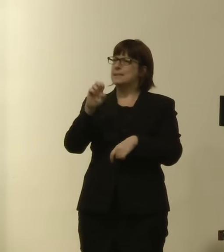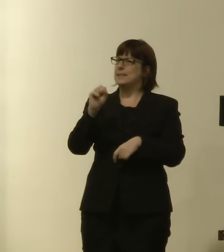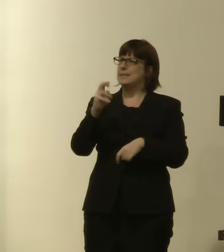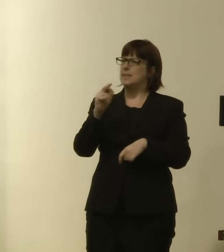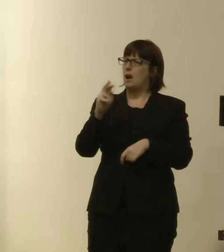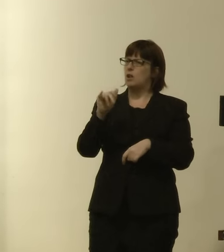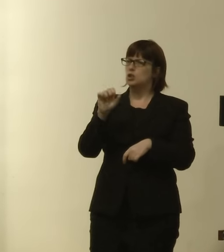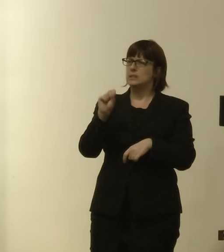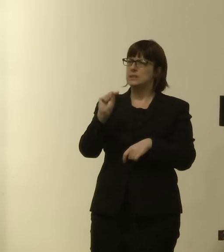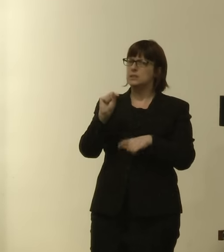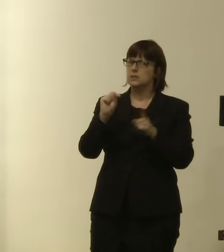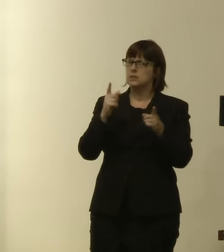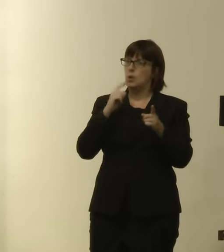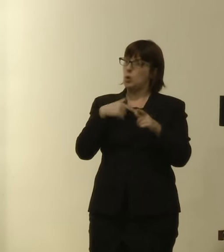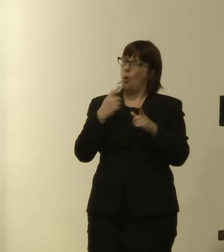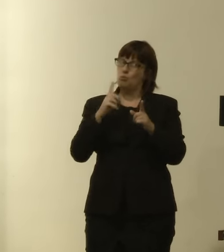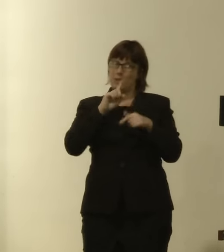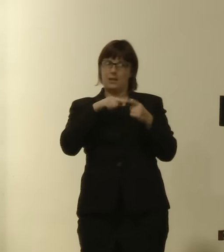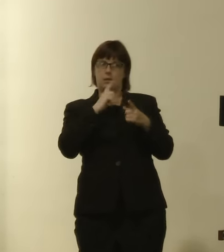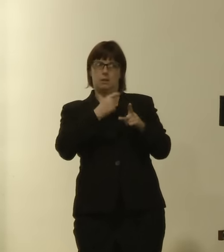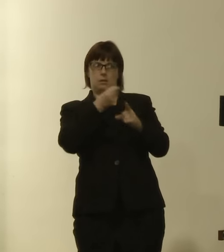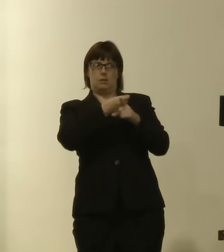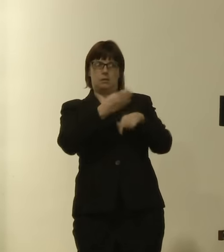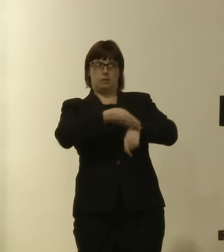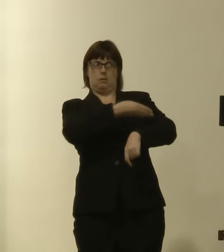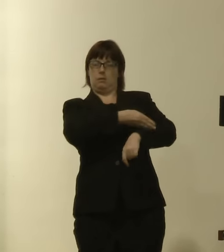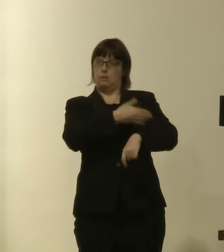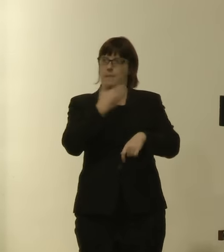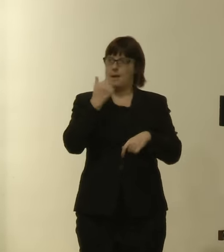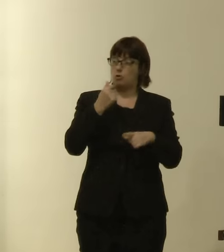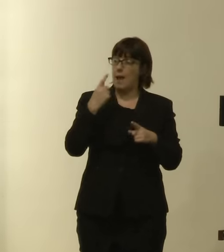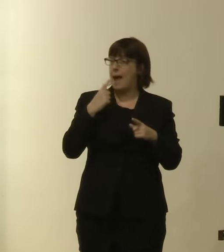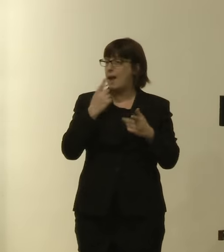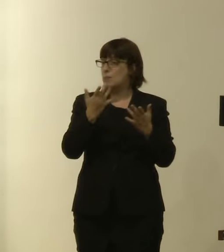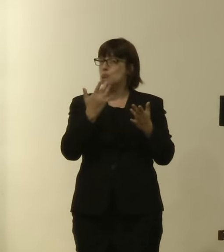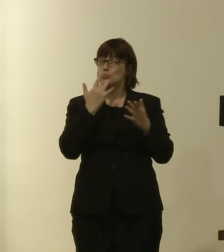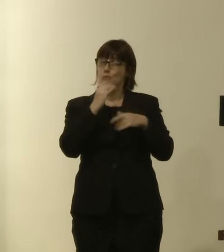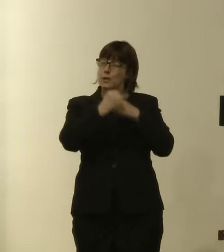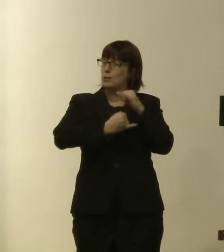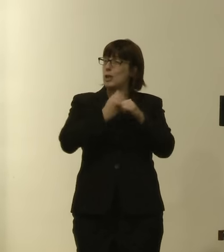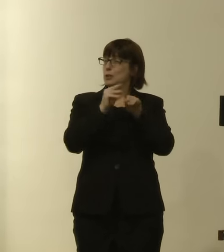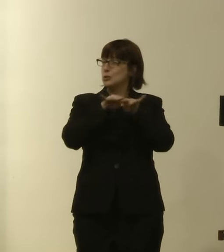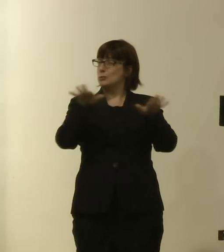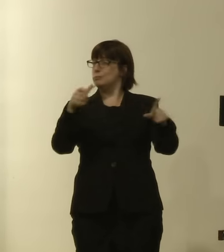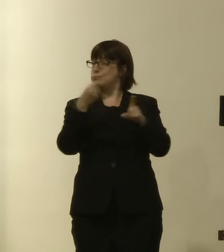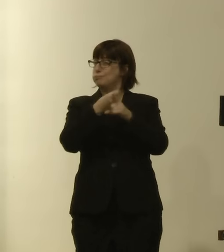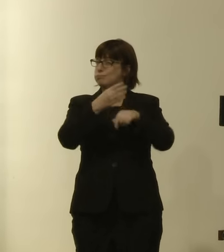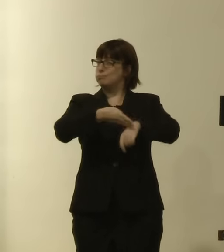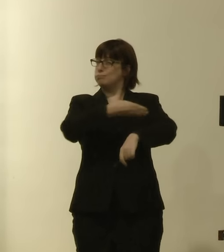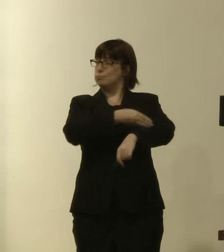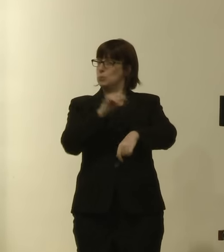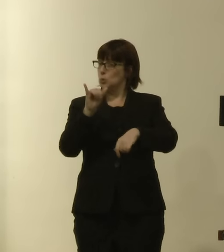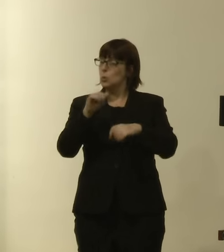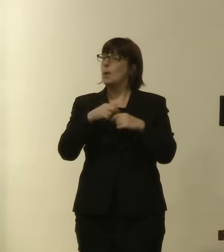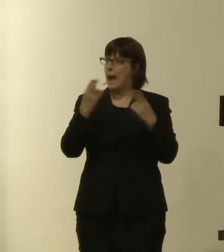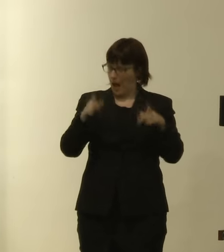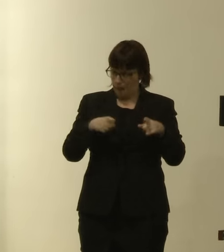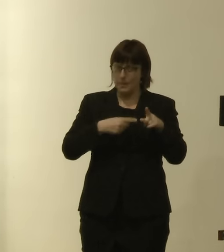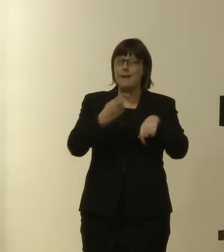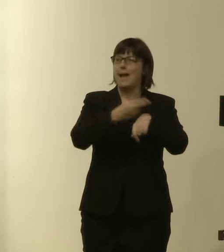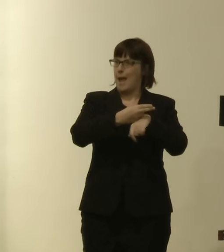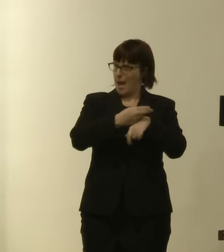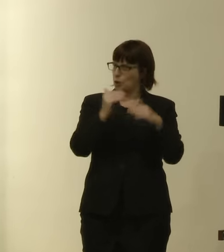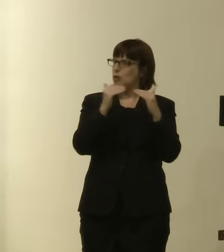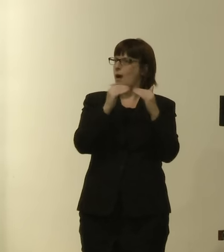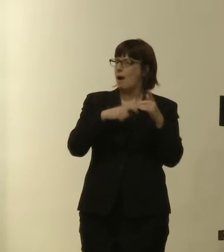we're having a national impact. And we'd like to have an international impact in Haiti, and we did through our Haitian colleagues who went to